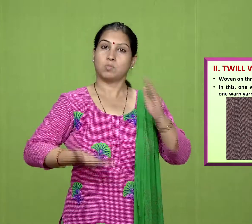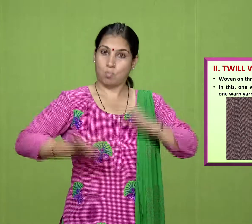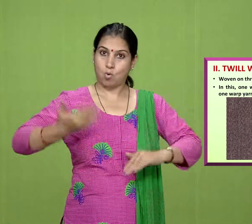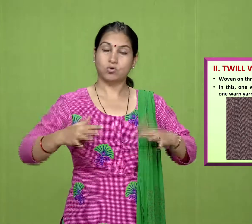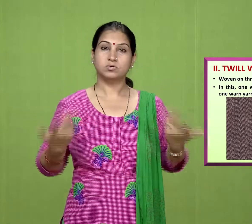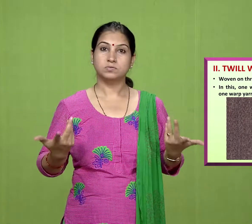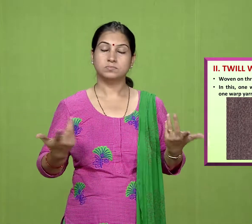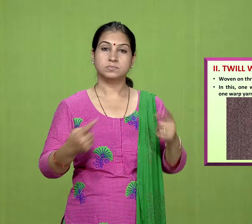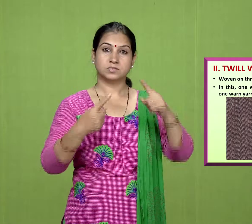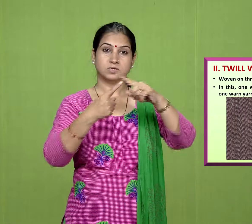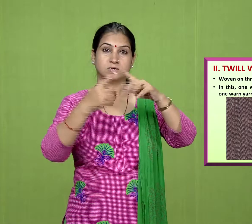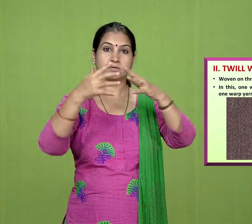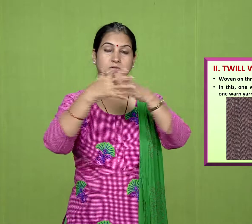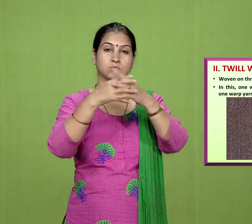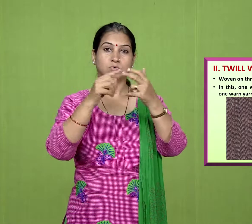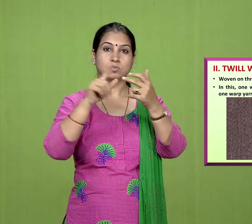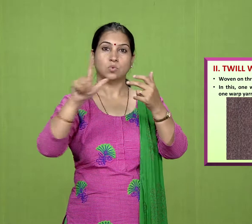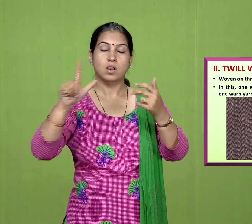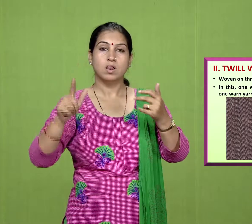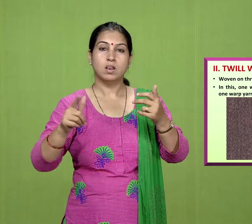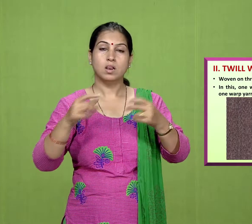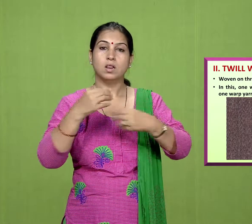Examples of twill woven fabrics are